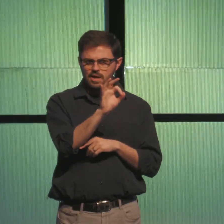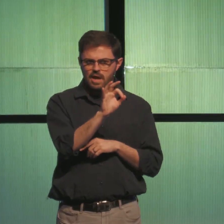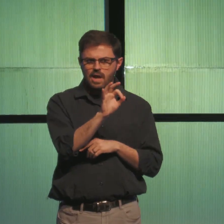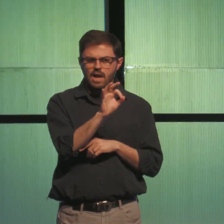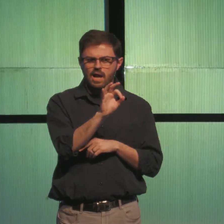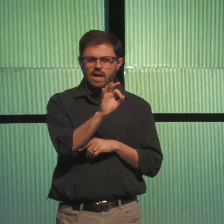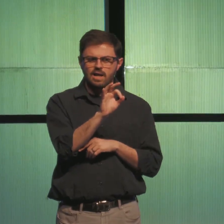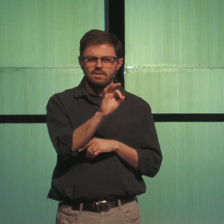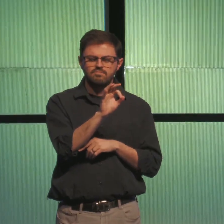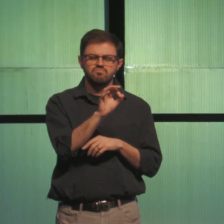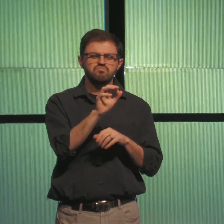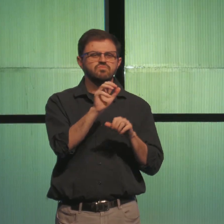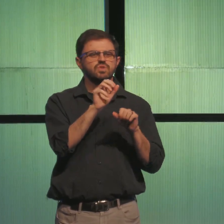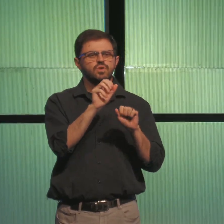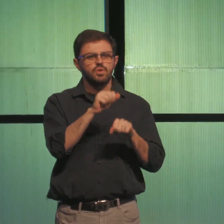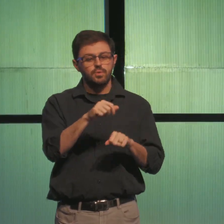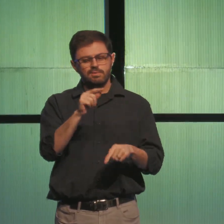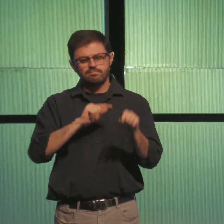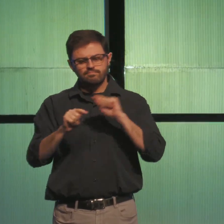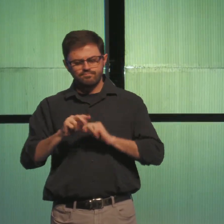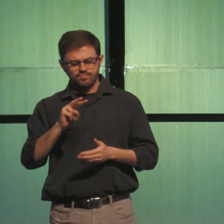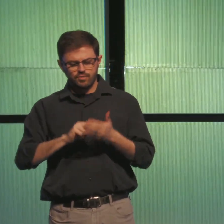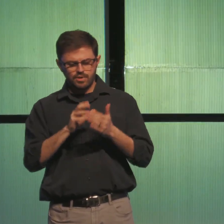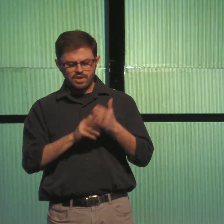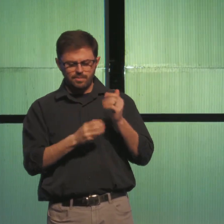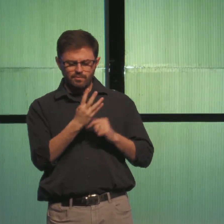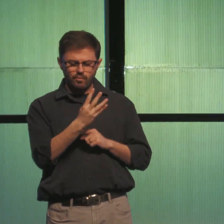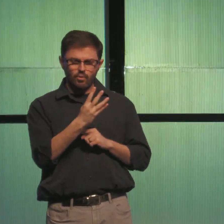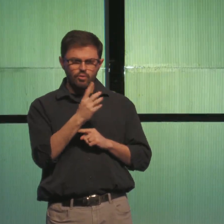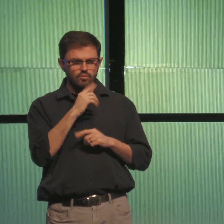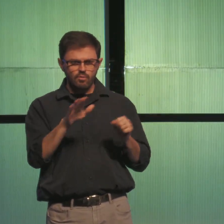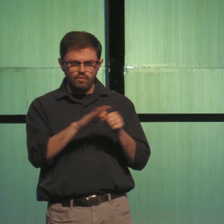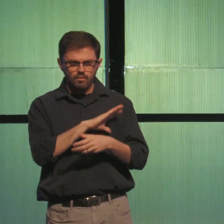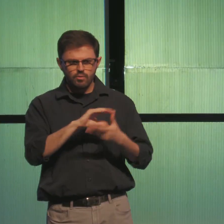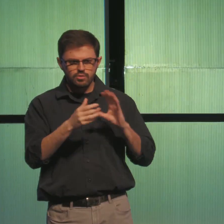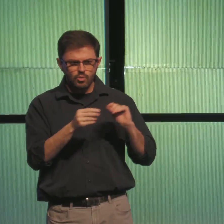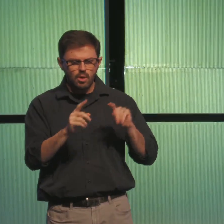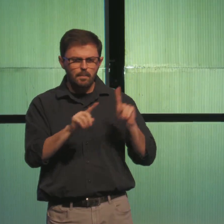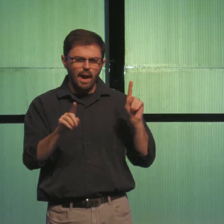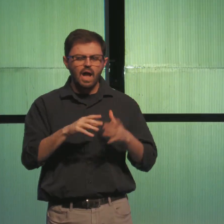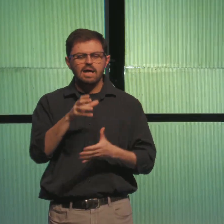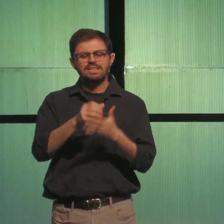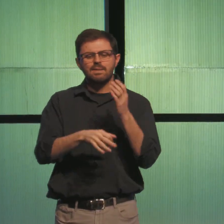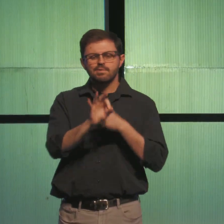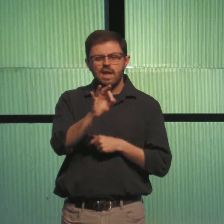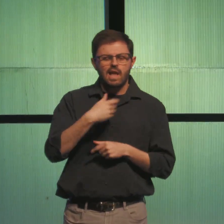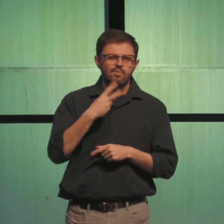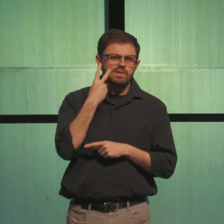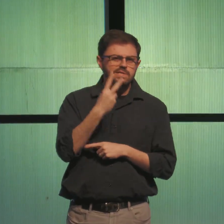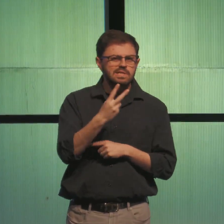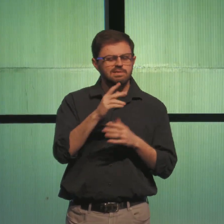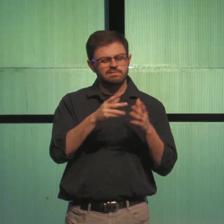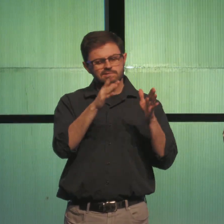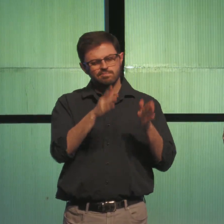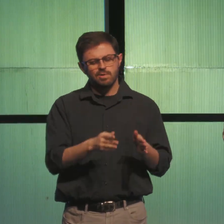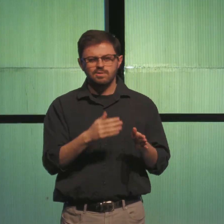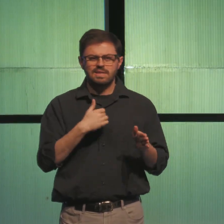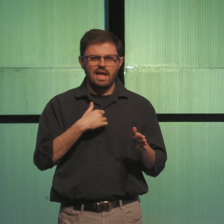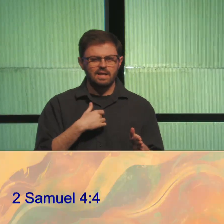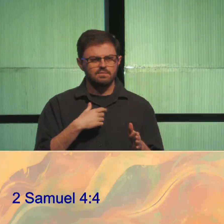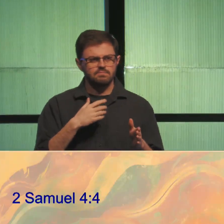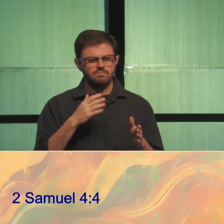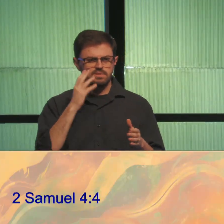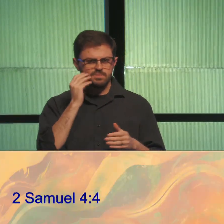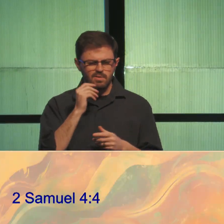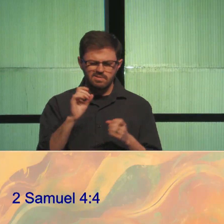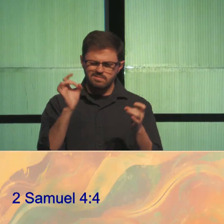go back to chapter 6 or chapter 4 to really get it, but we see this person who has experienced some really big pain. So 2